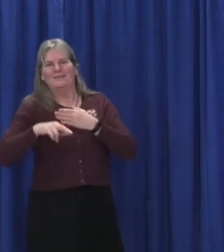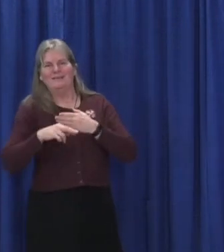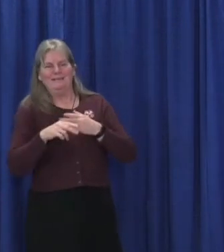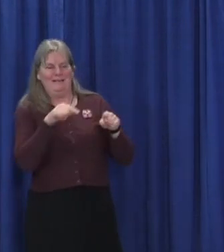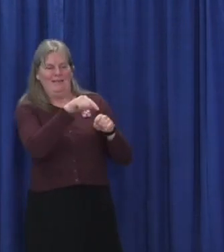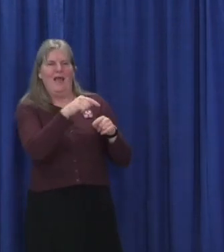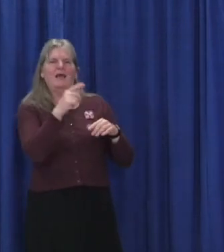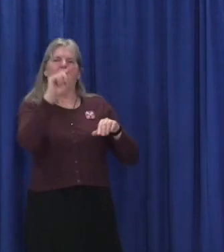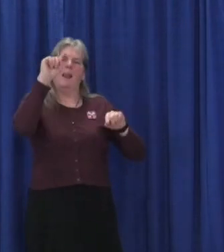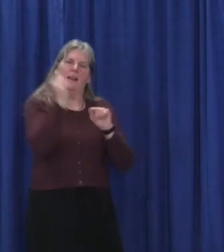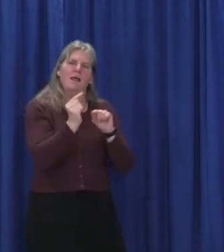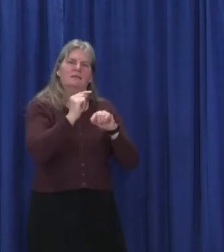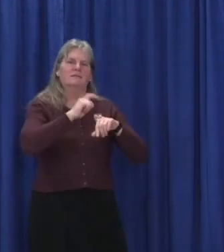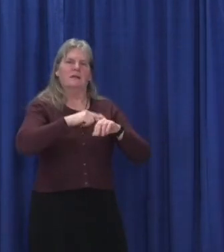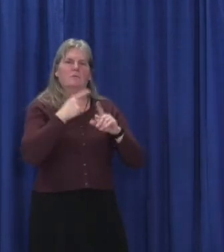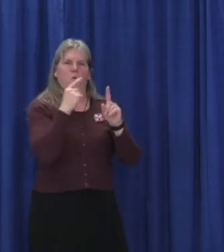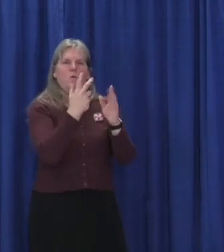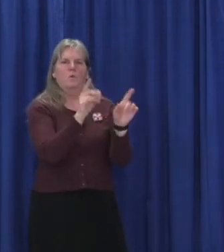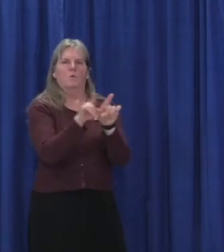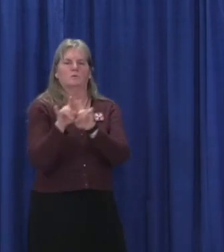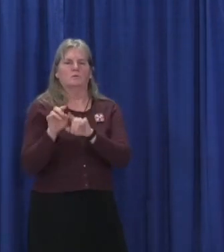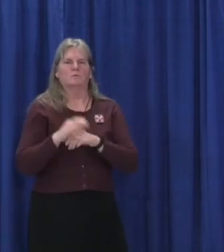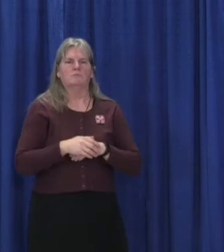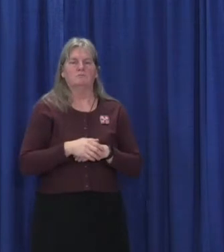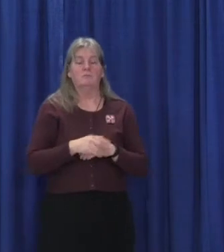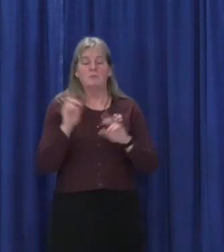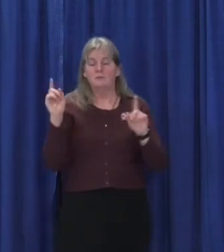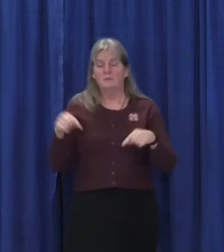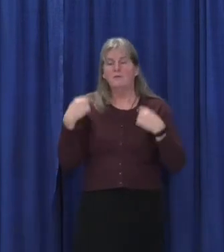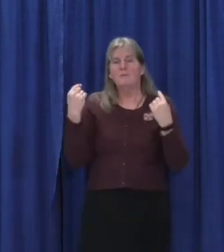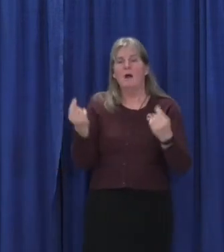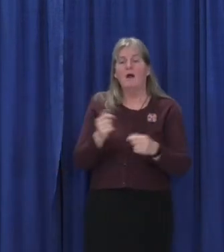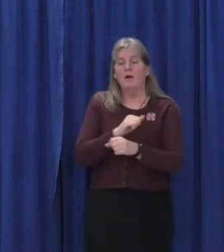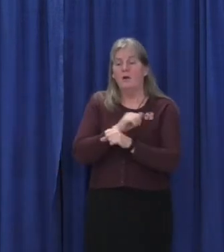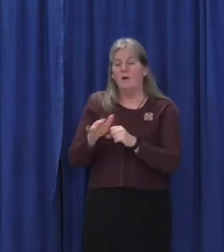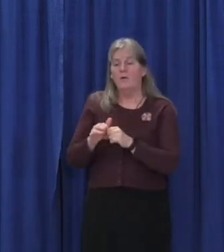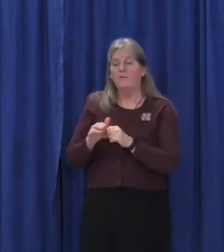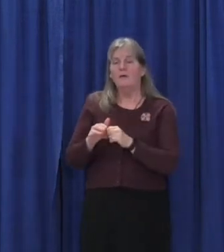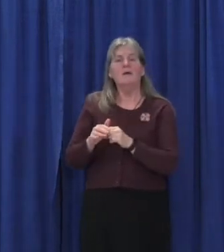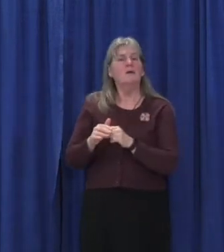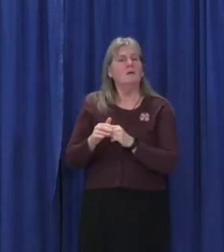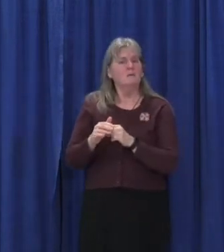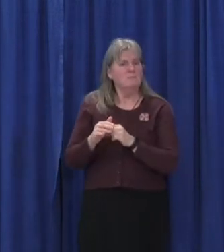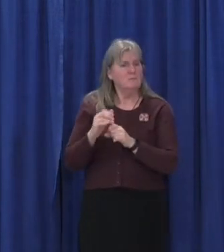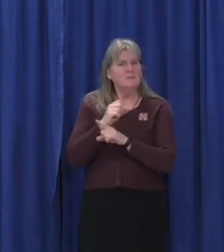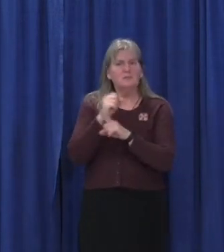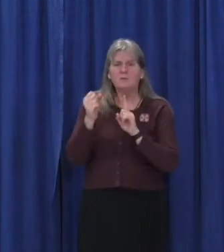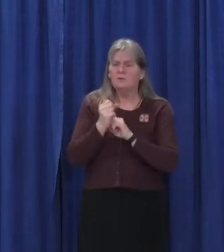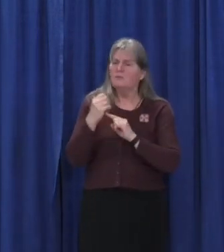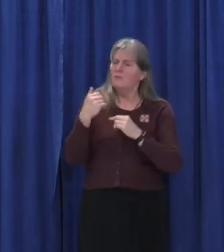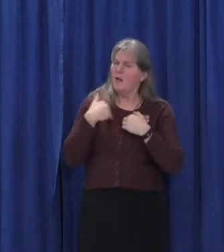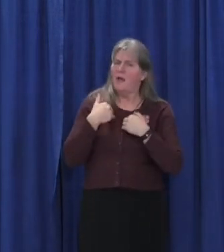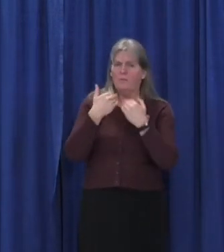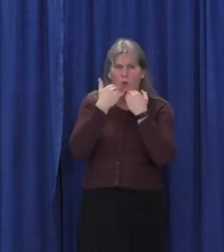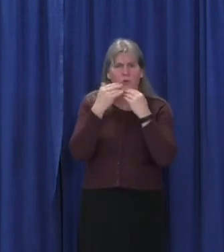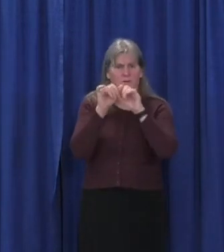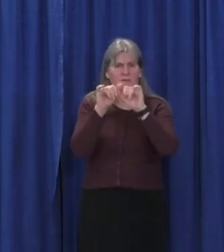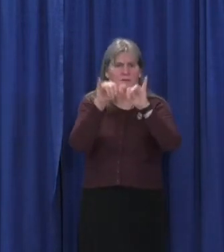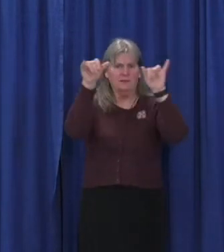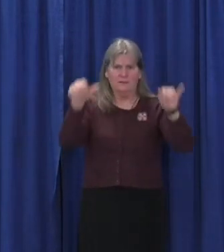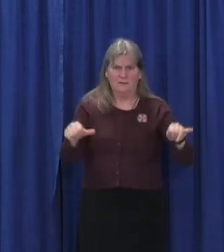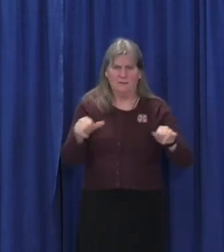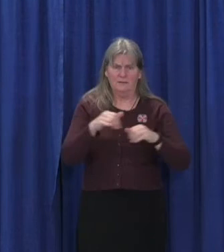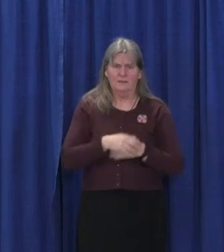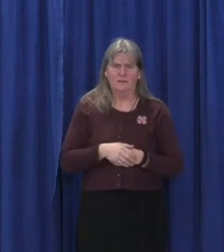So for the time being, we have a strong system, and it's because of, for many reasons, one of which